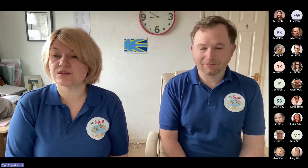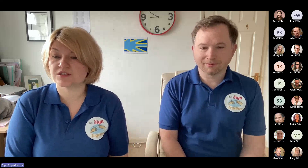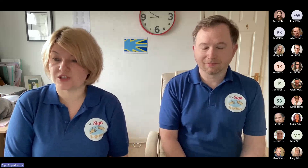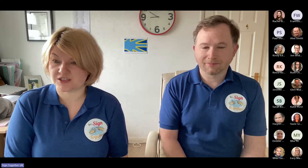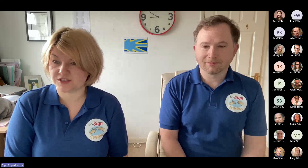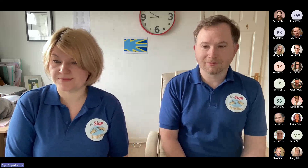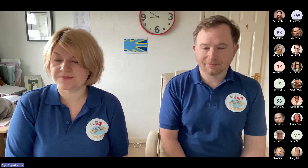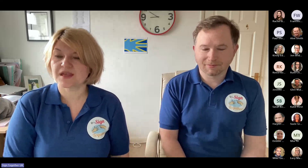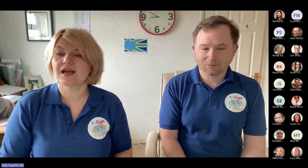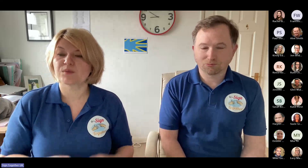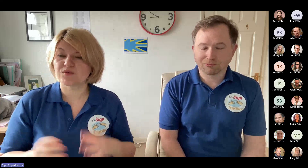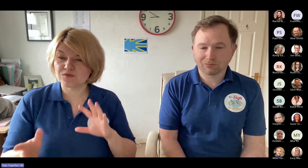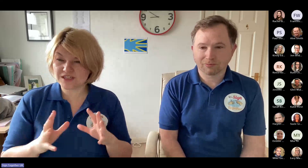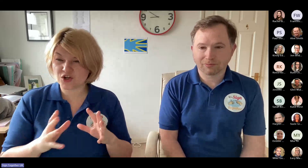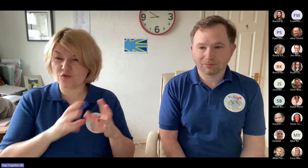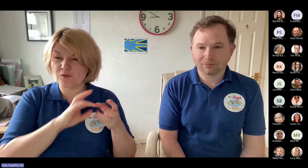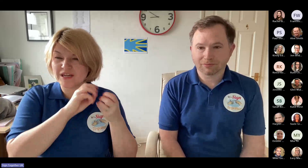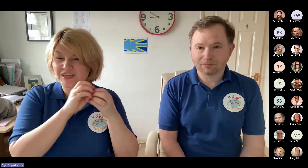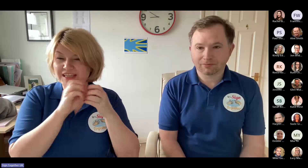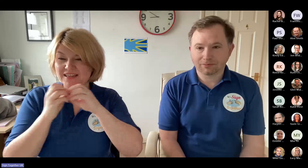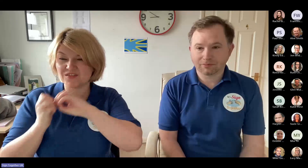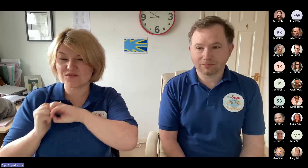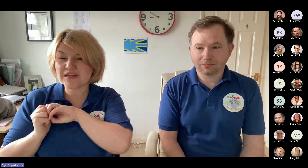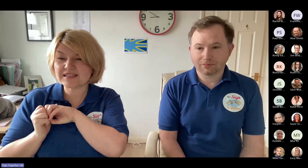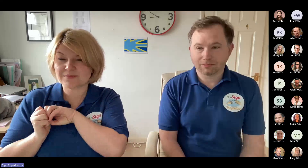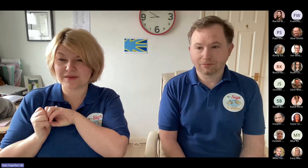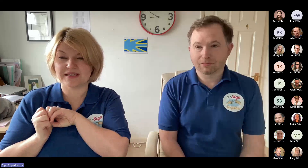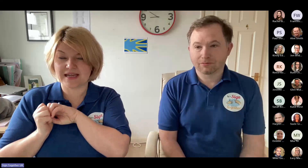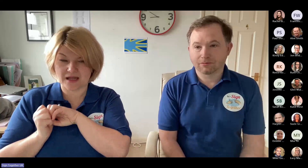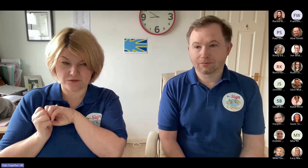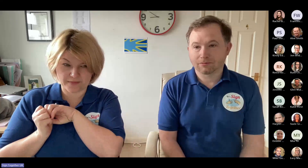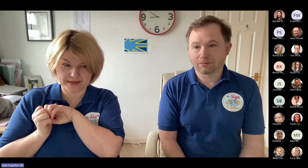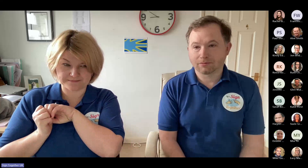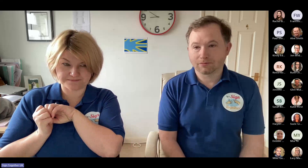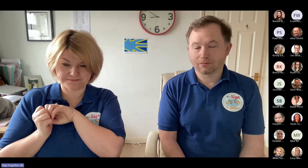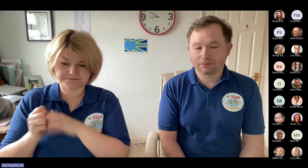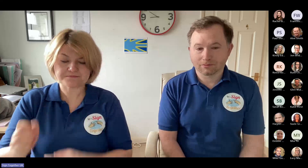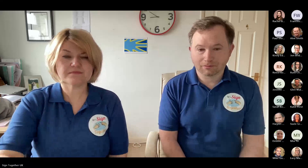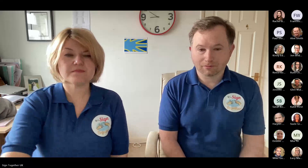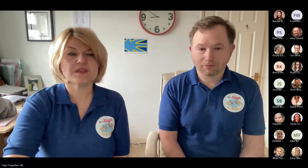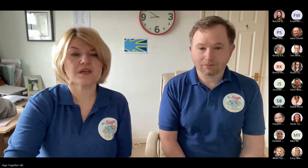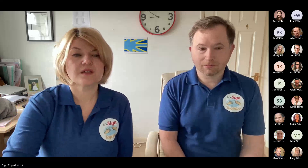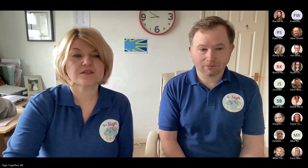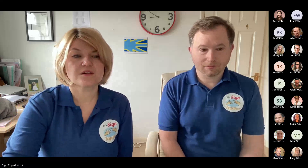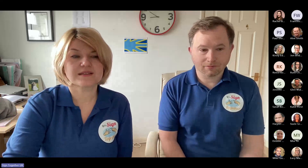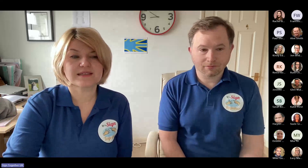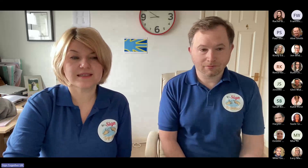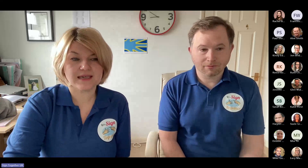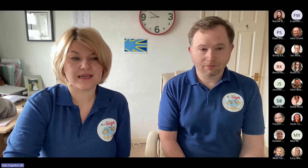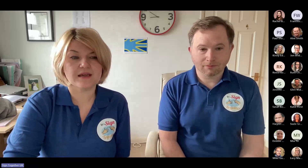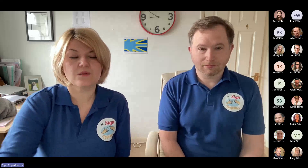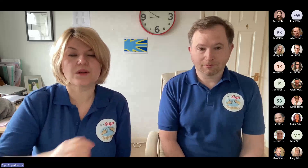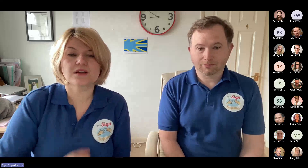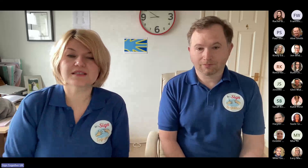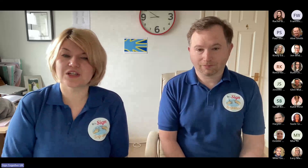use gestures. And we finished off by looking at the fingerspelling alphabet. So today we'd like to